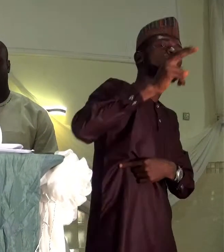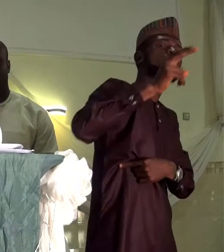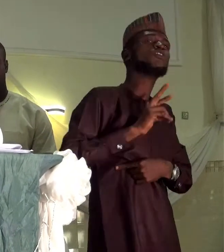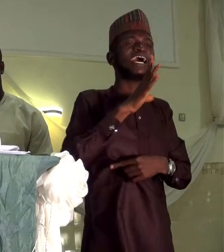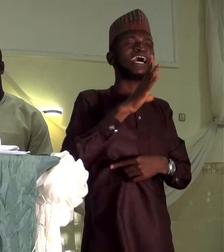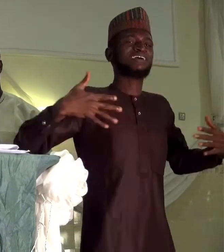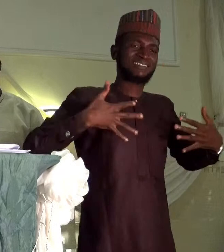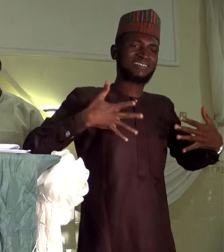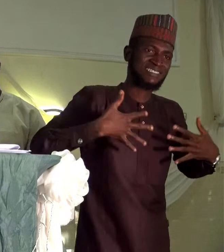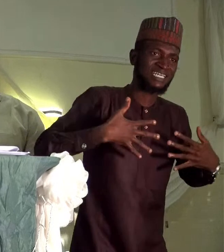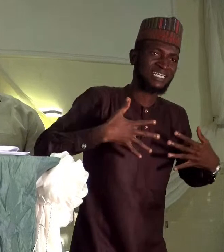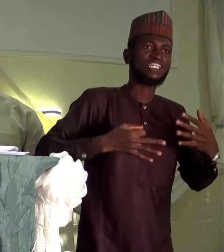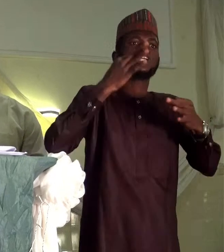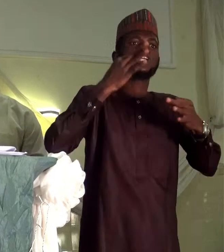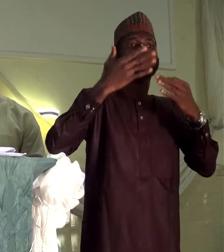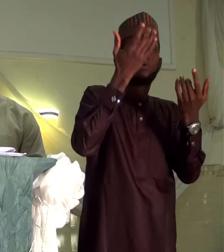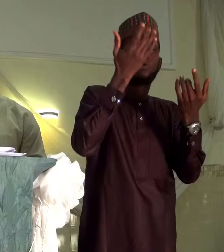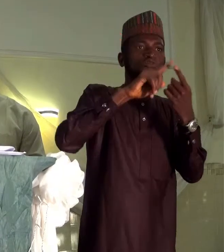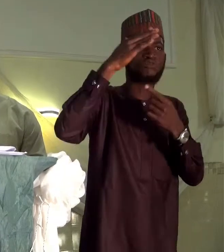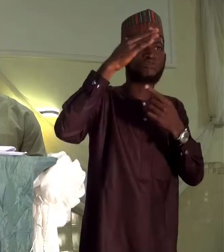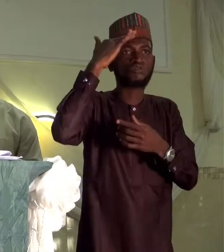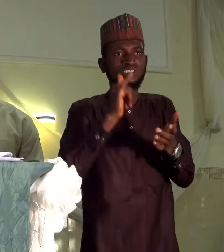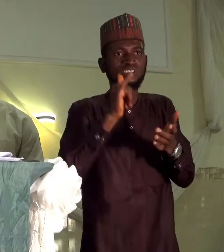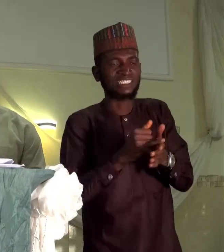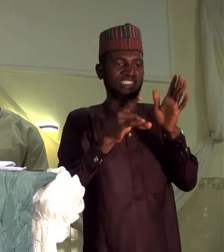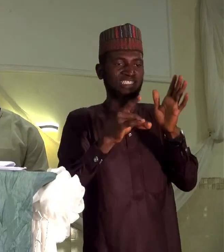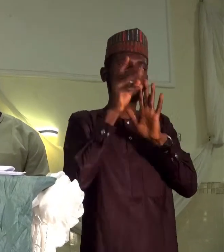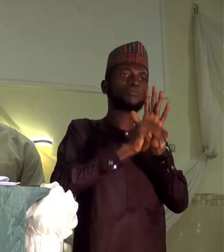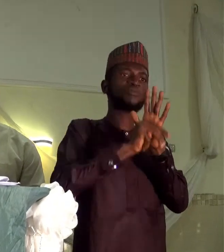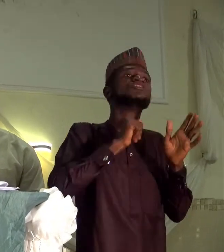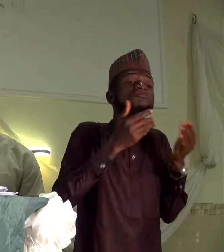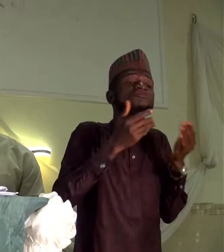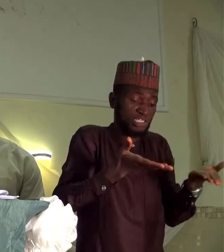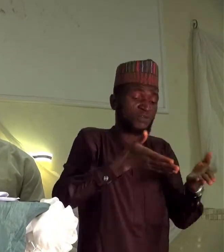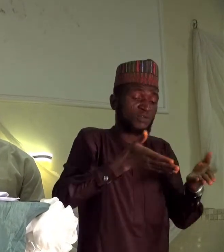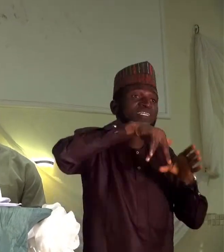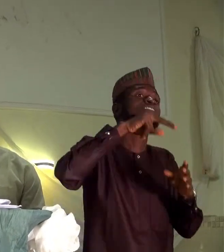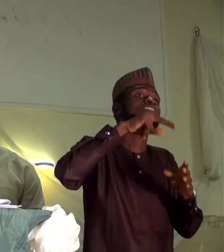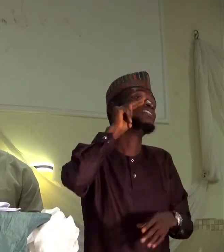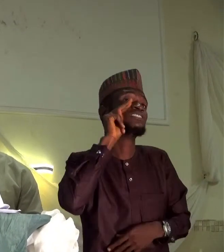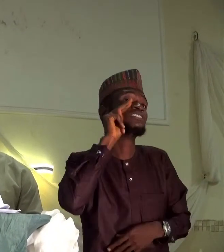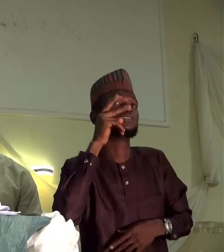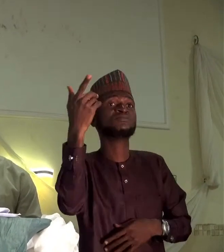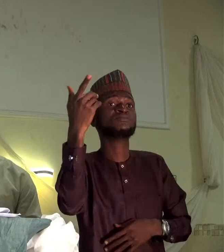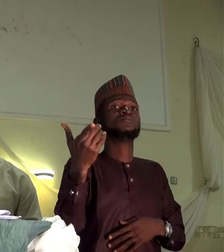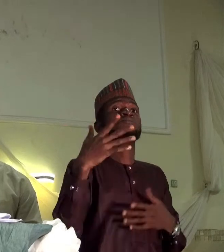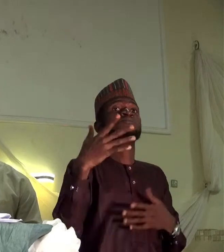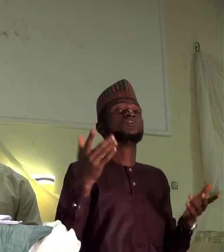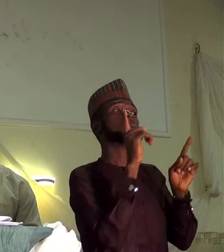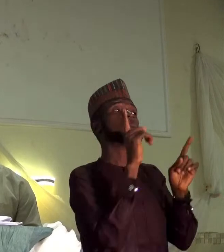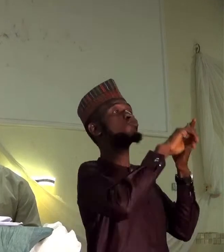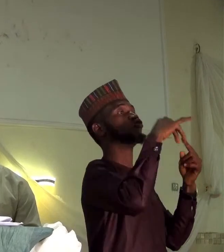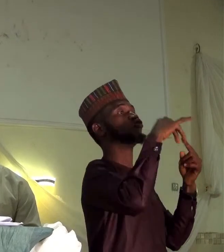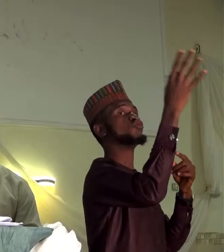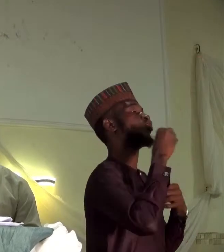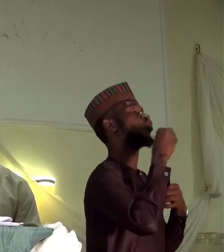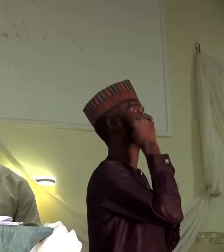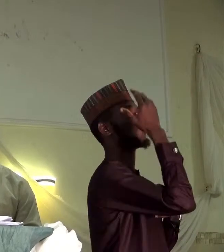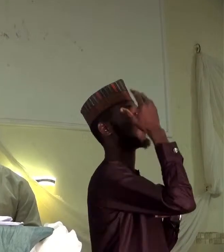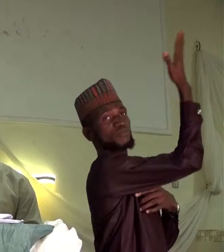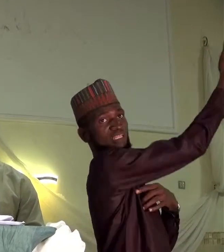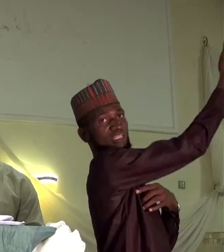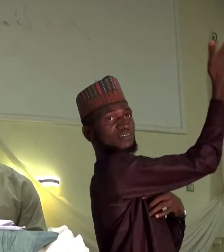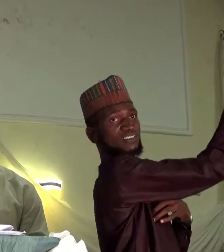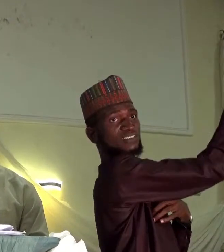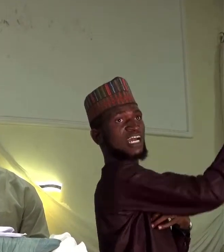to ba fe mo pe in ti an pe ni development to national development ko ti kari lodo wa loni wo la gbo le yin wa mu 200 naira to fun